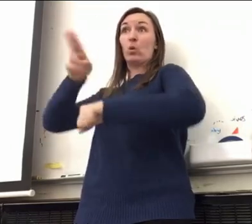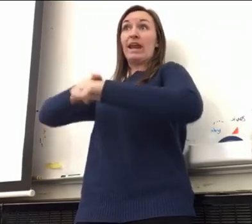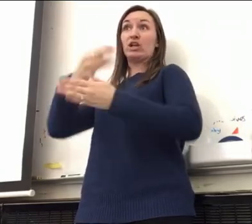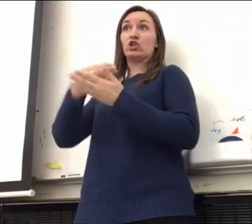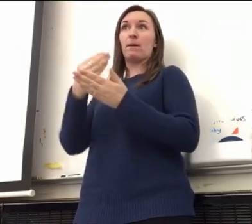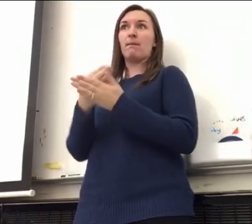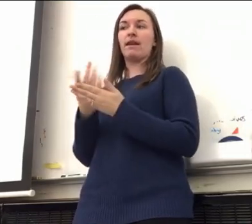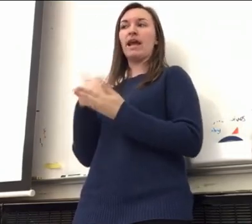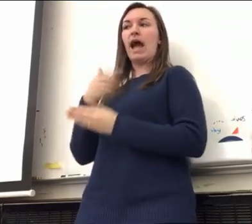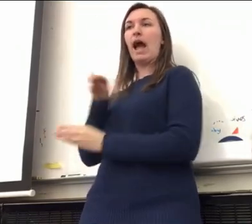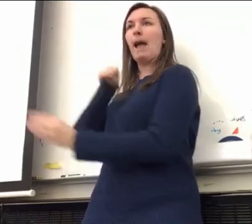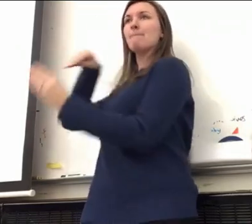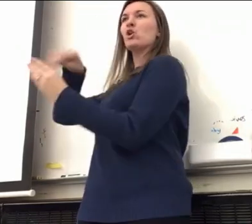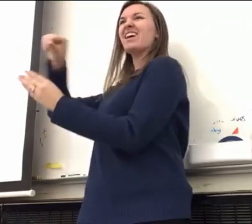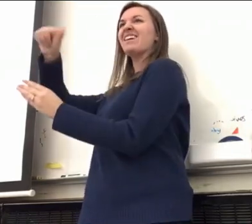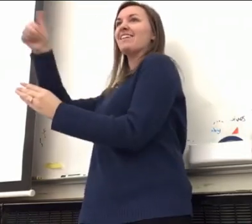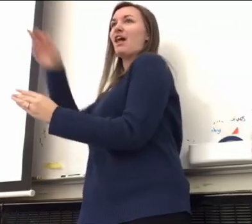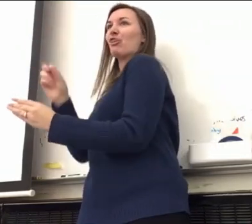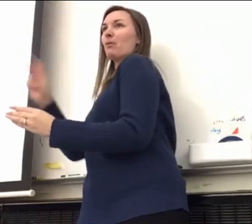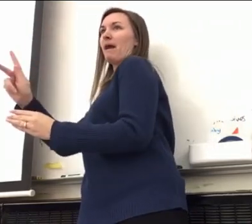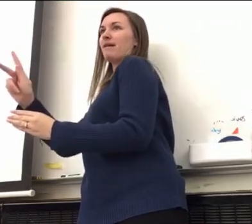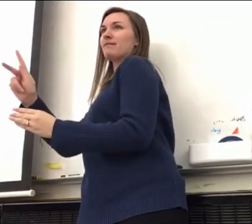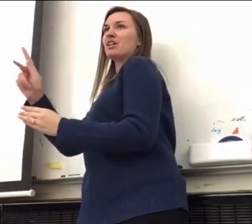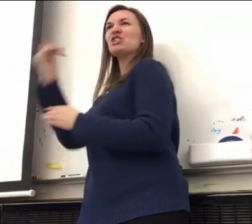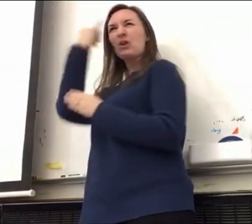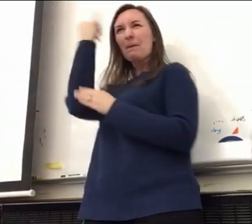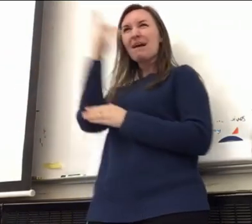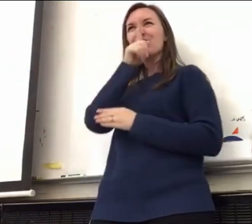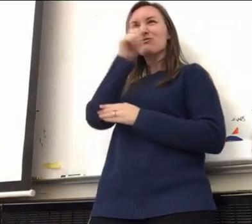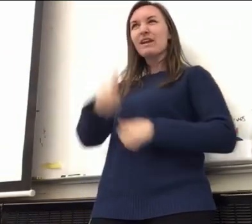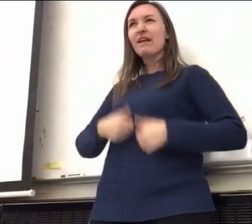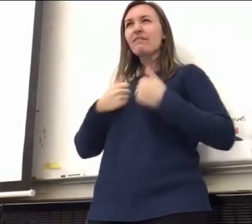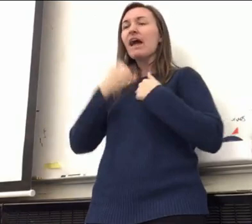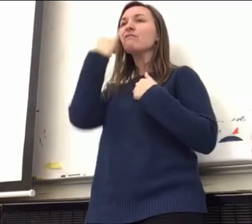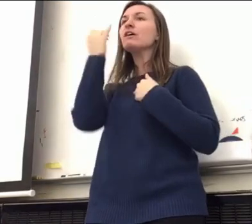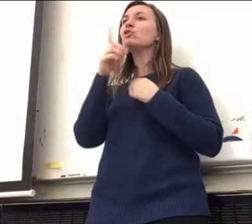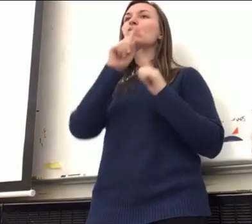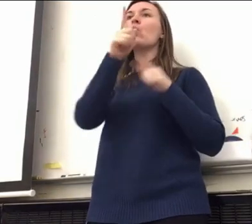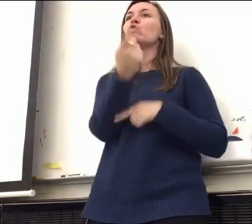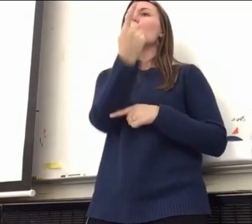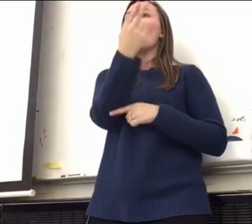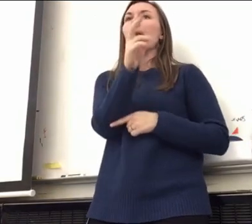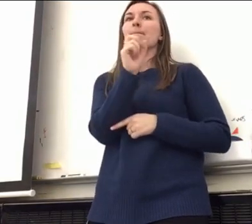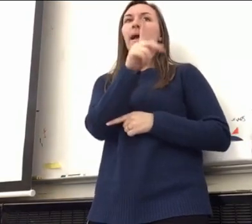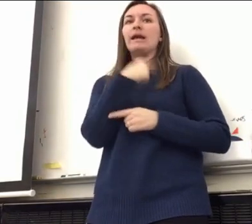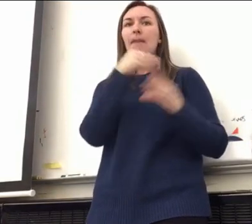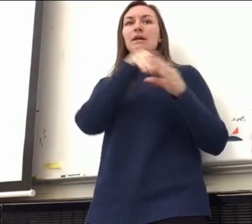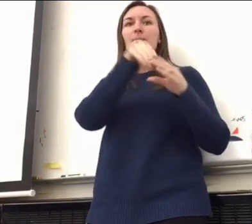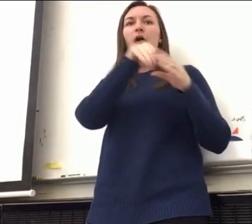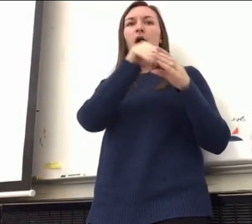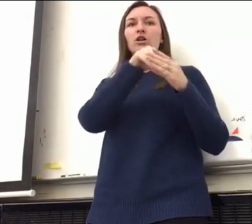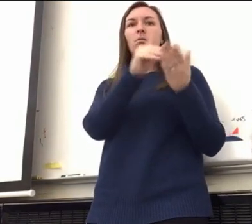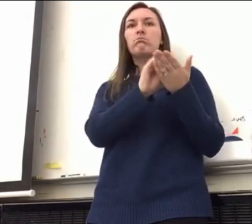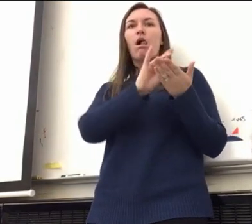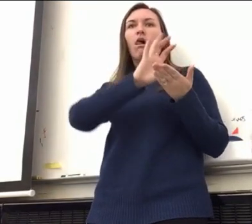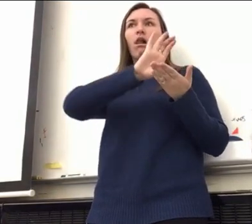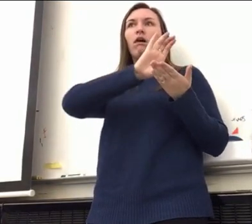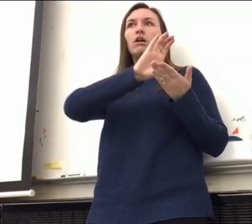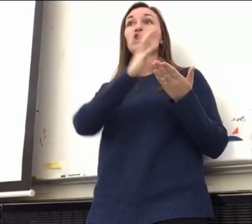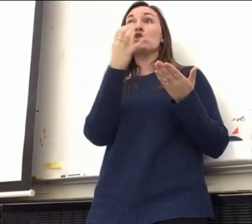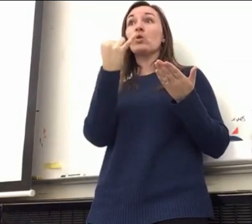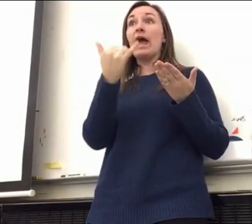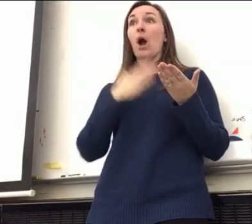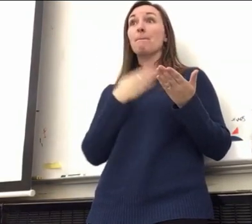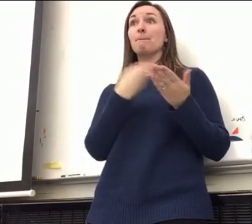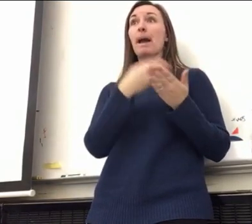bank. Imagine in our real life scenario, if you go to U.S. Bank and you've been depositing, imagine if you now take your